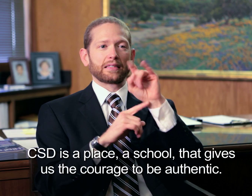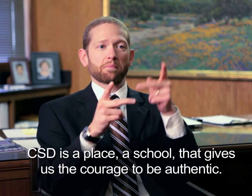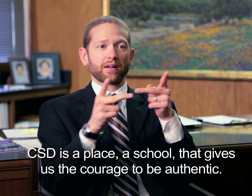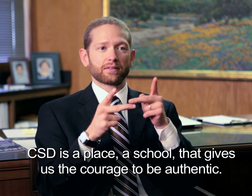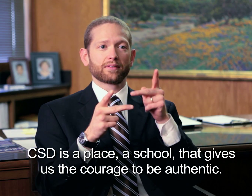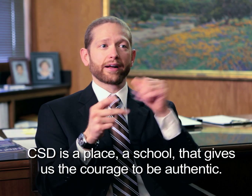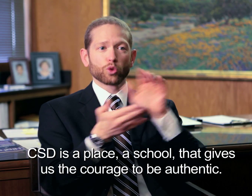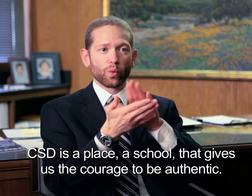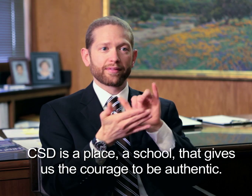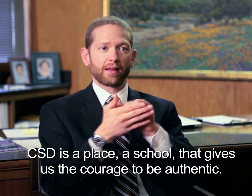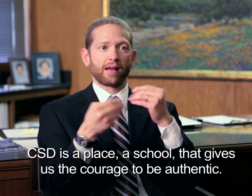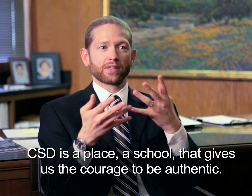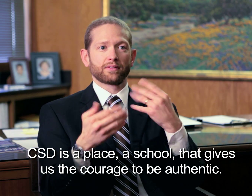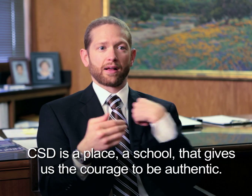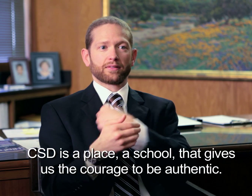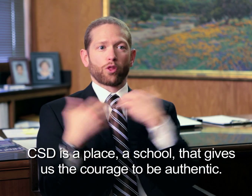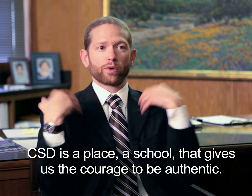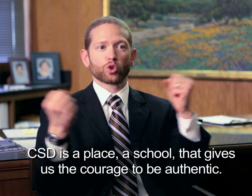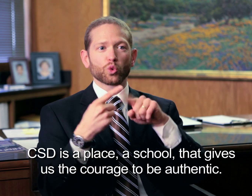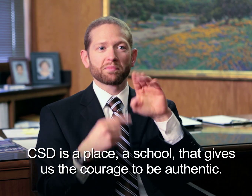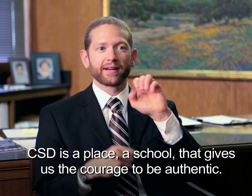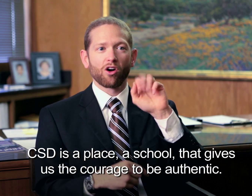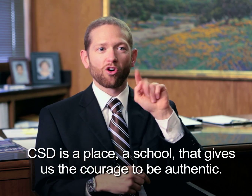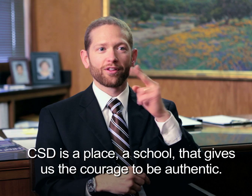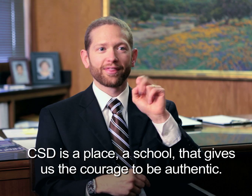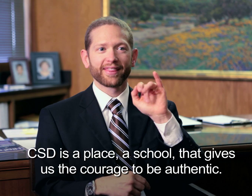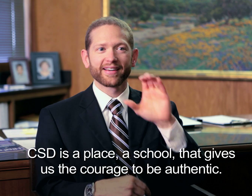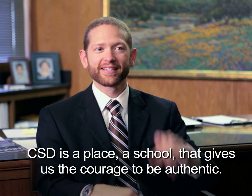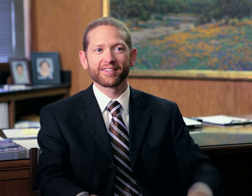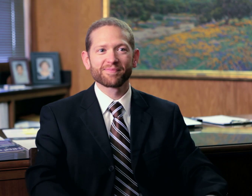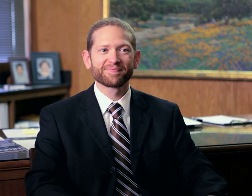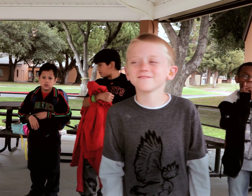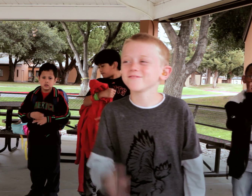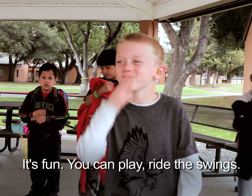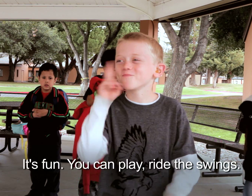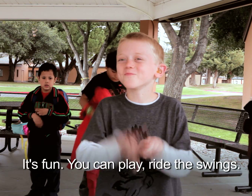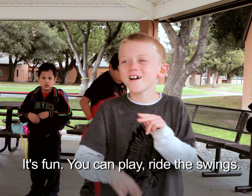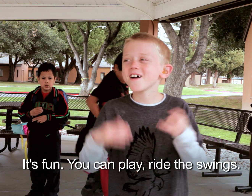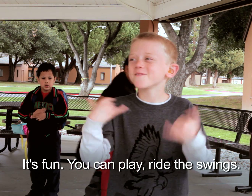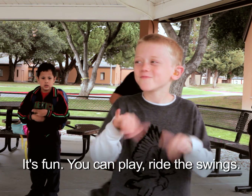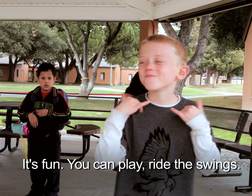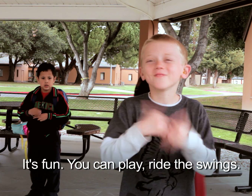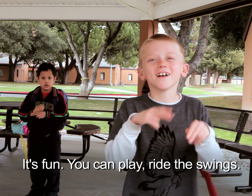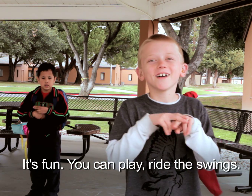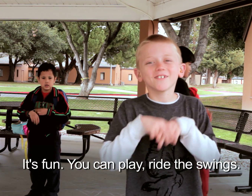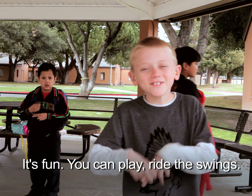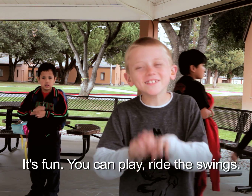CSD is a place, a school, that gives us the courage to be authentic. It's fun. You can play and ride the